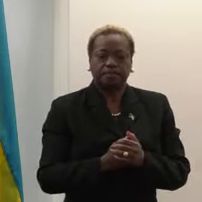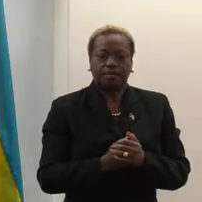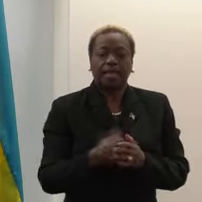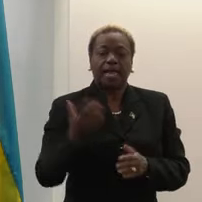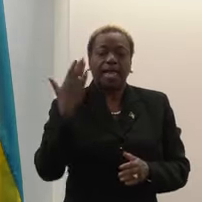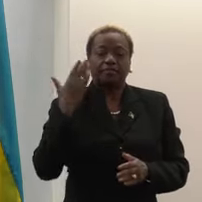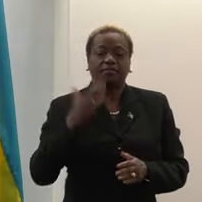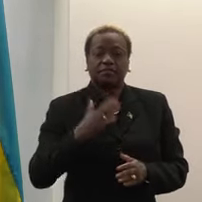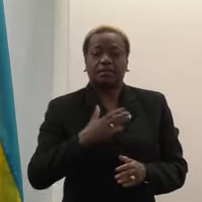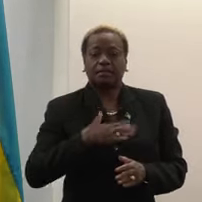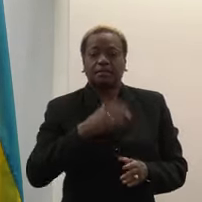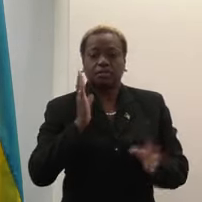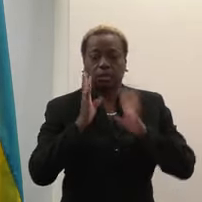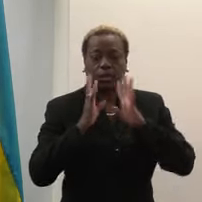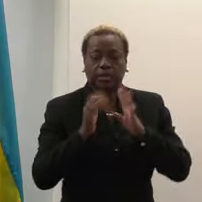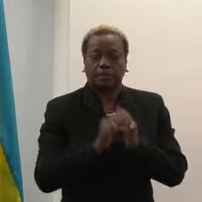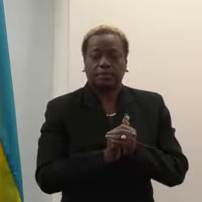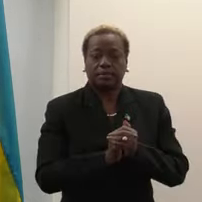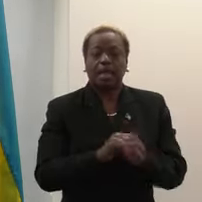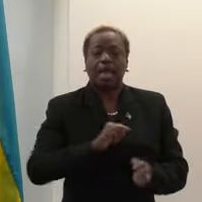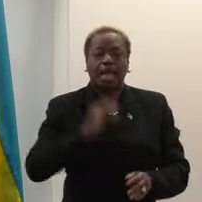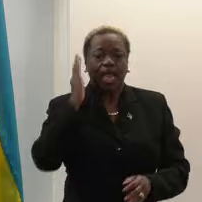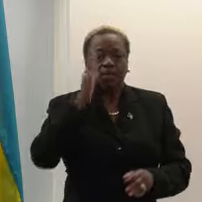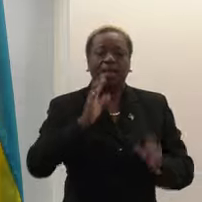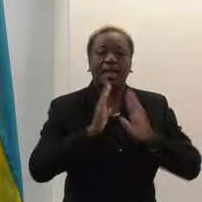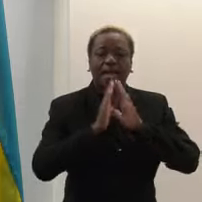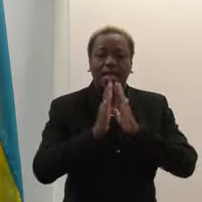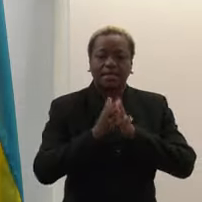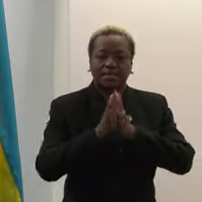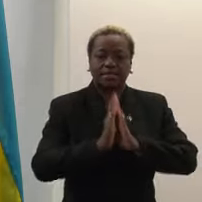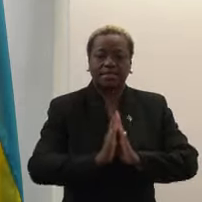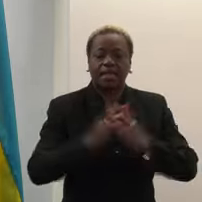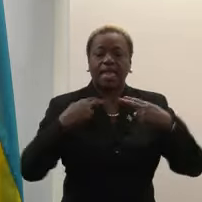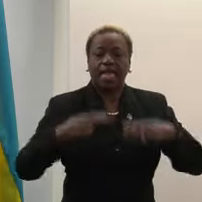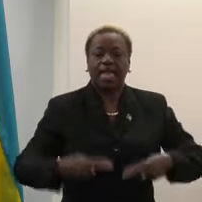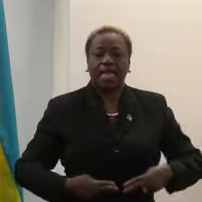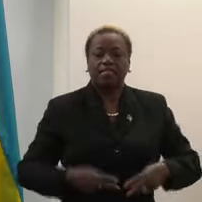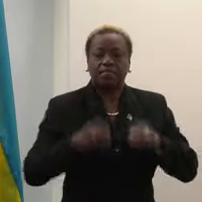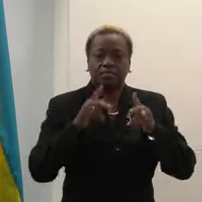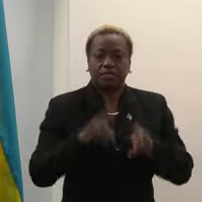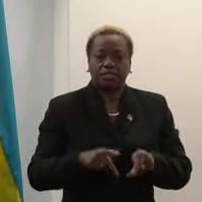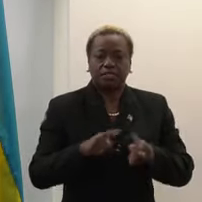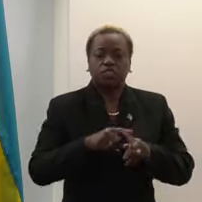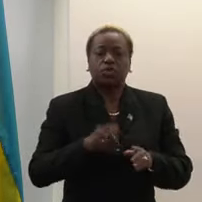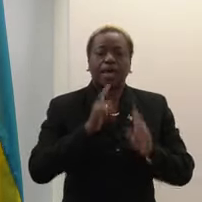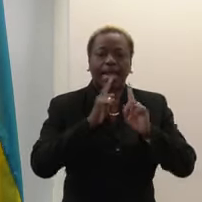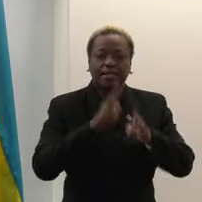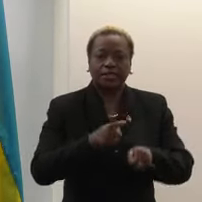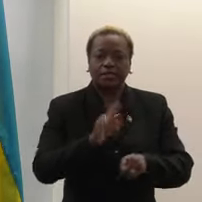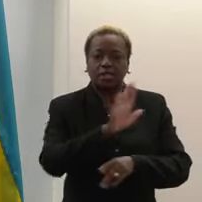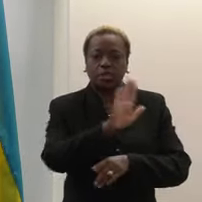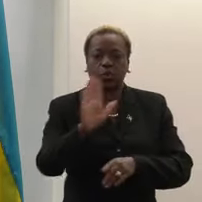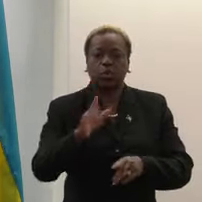After my remarks, I will ask health officials to answer your